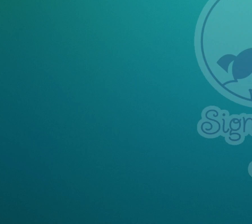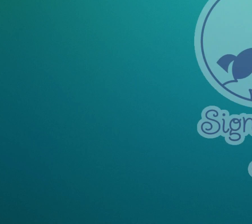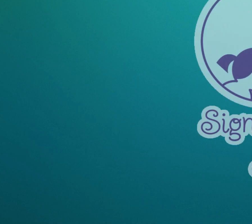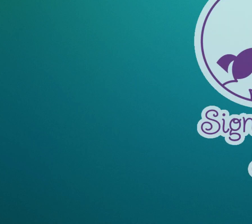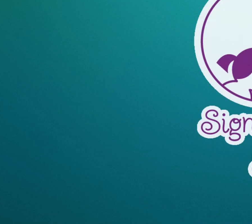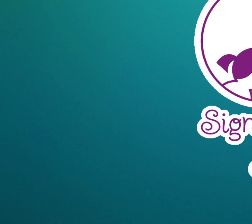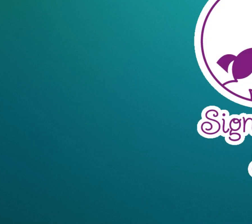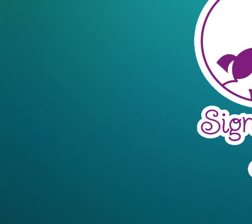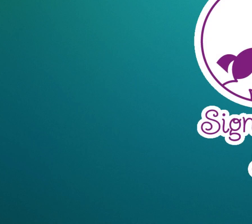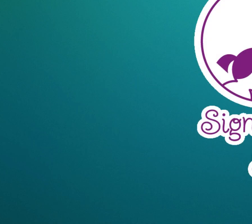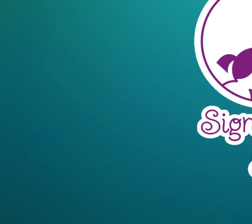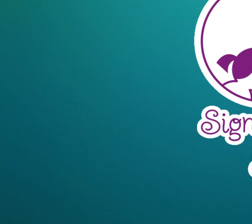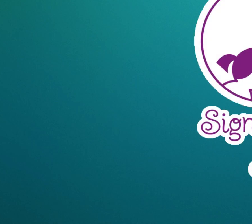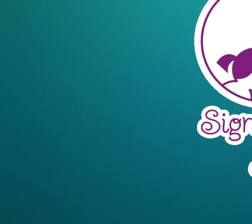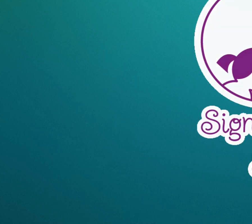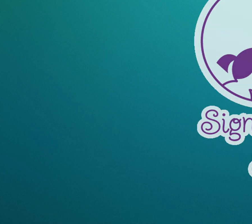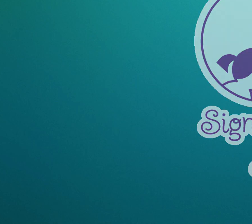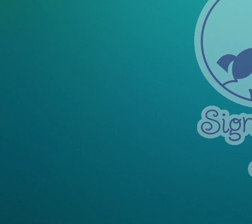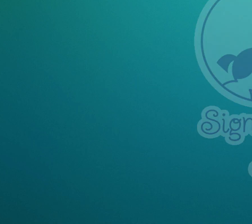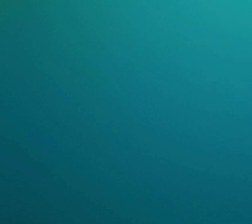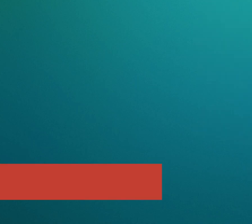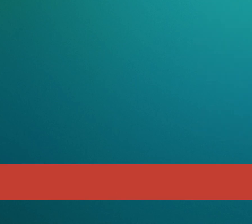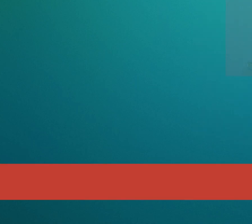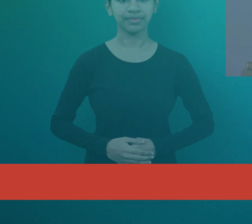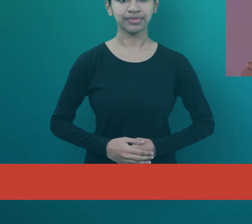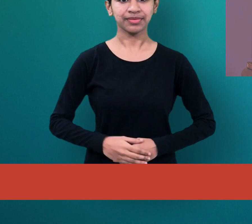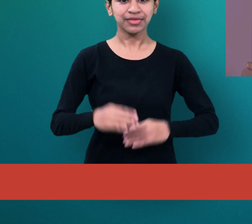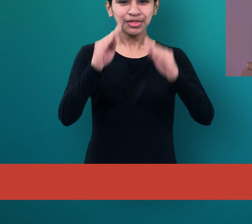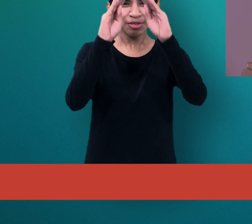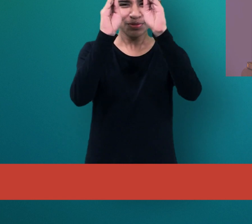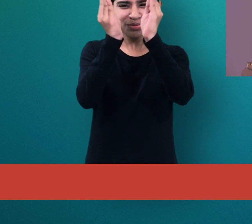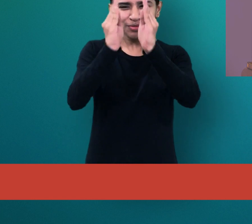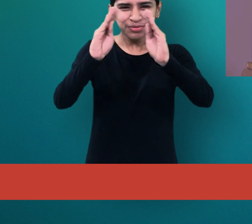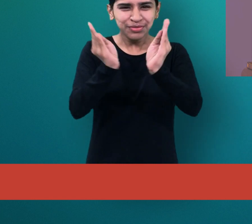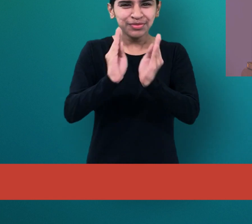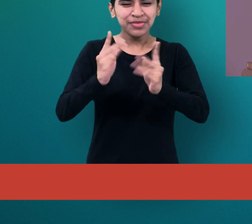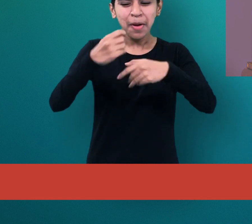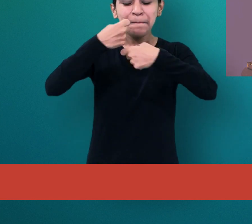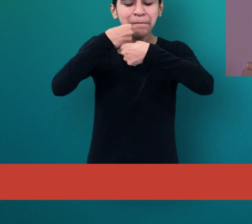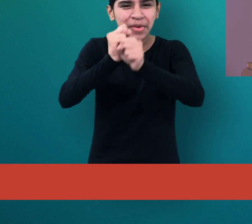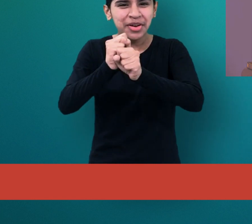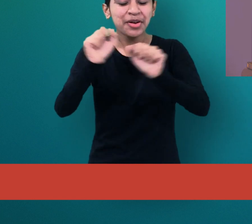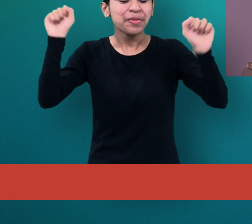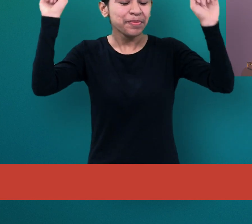Science in Stories. Level 2, The Magic in Pottery. Author Nida